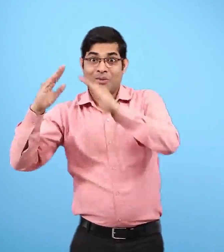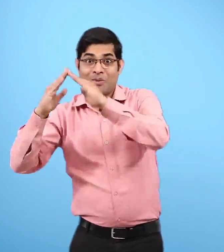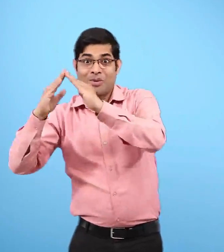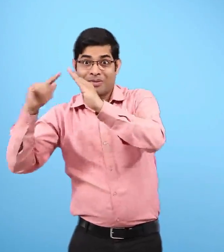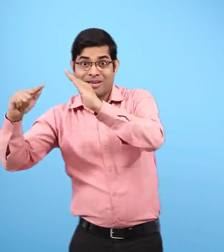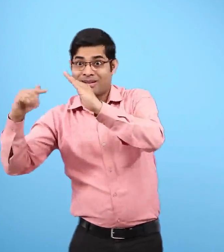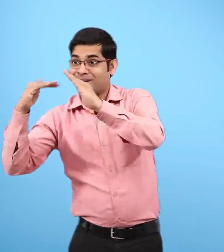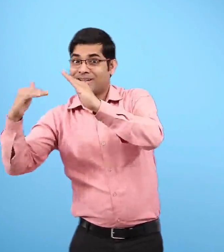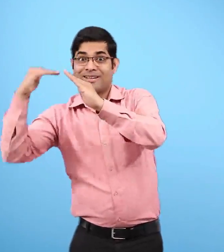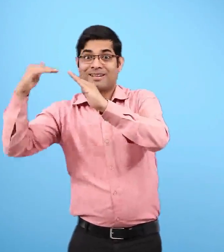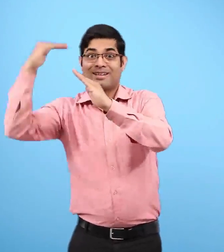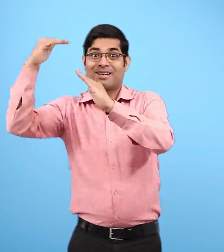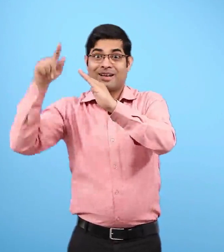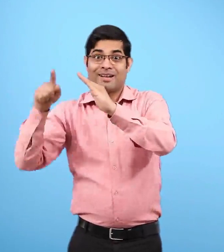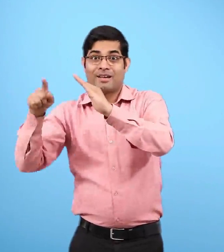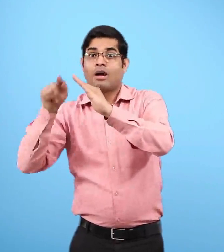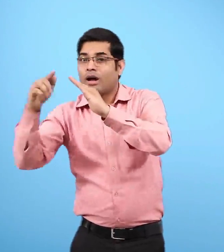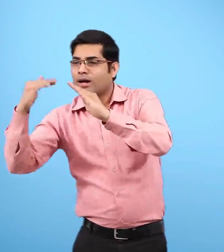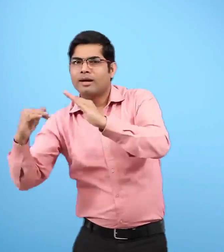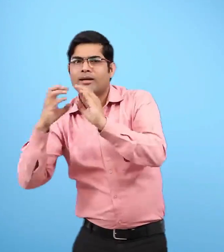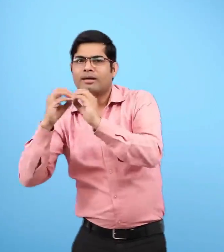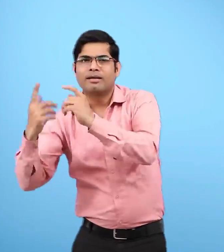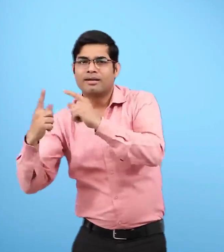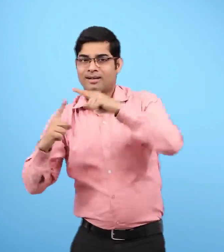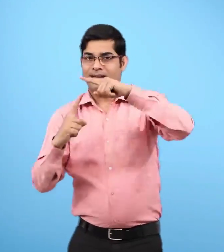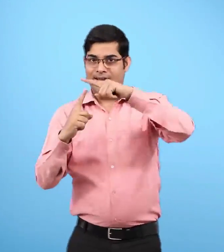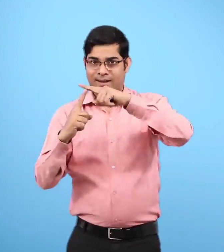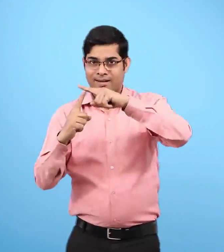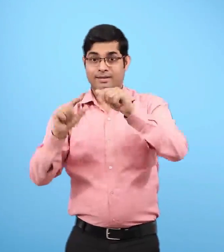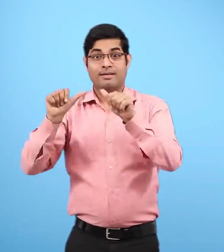The word tallest is written beneath house 1.